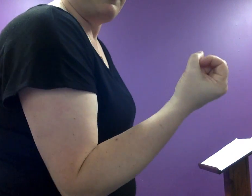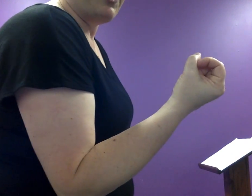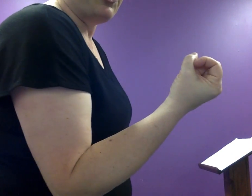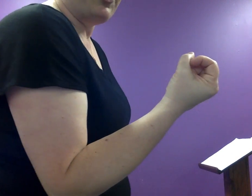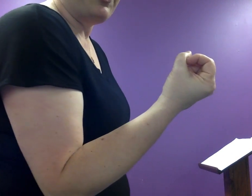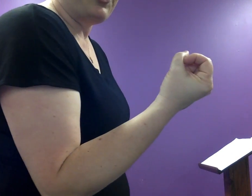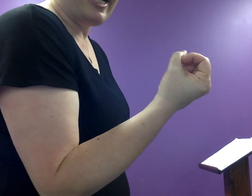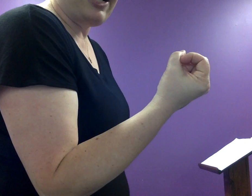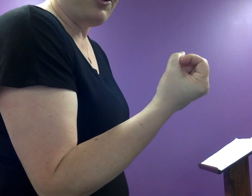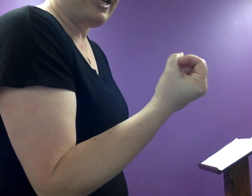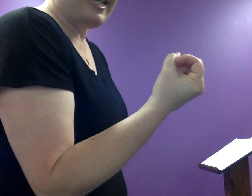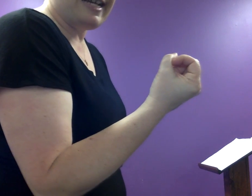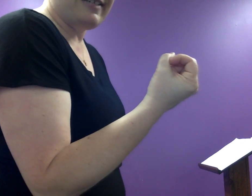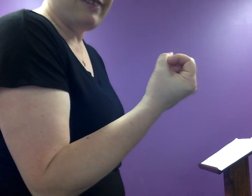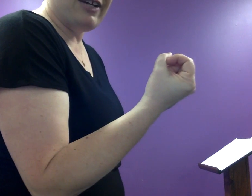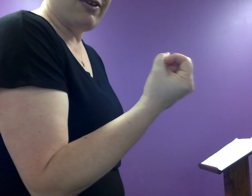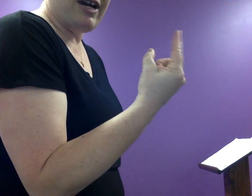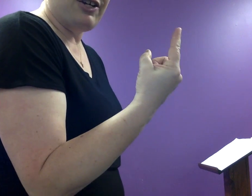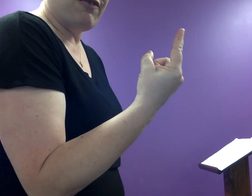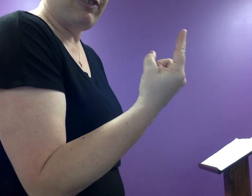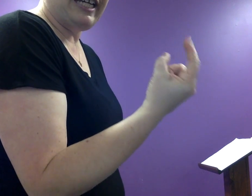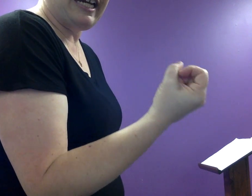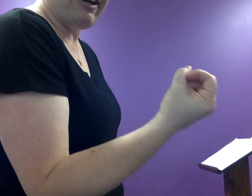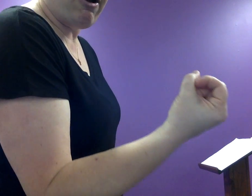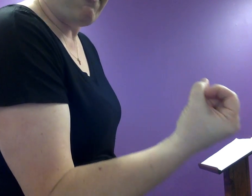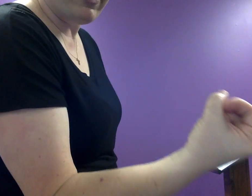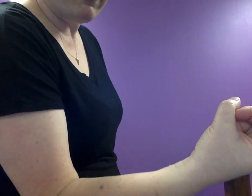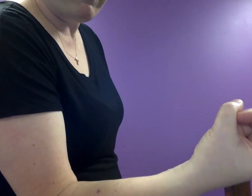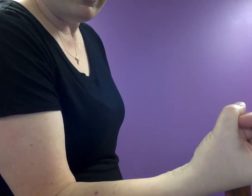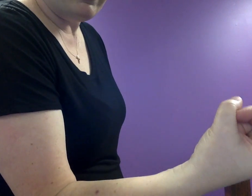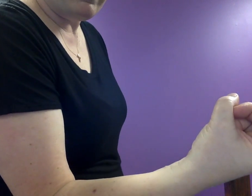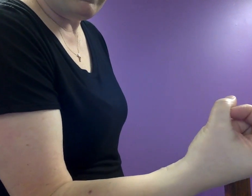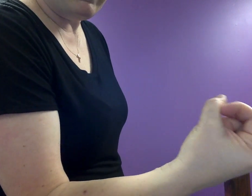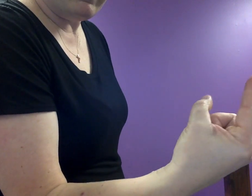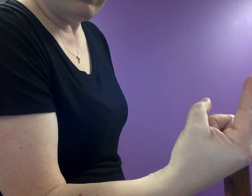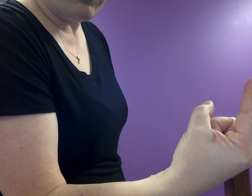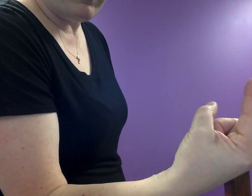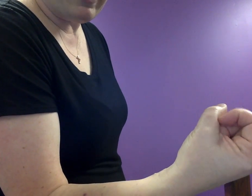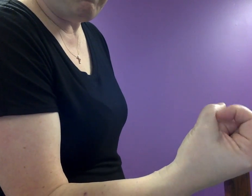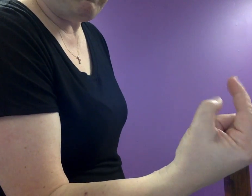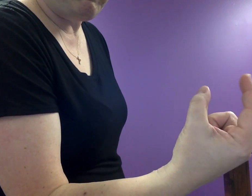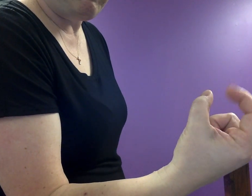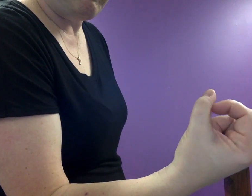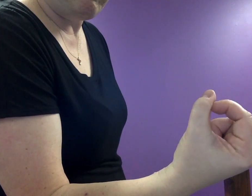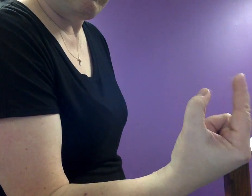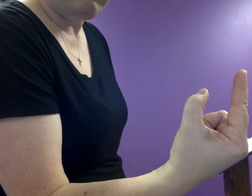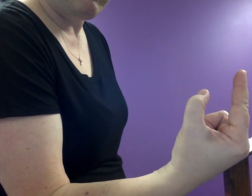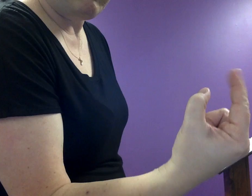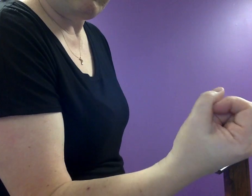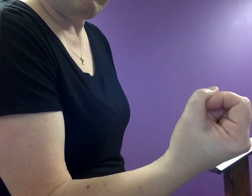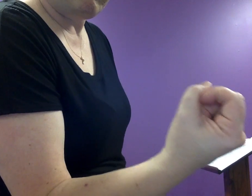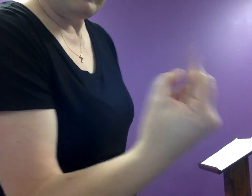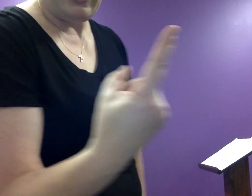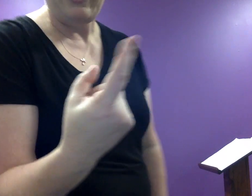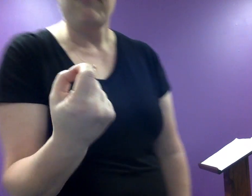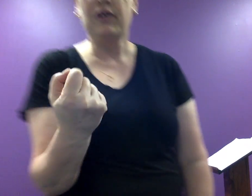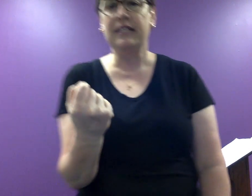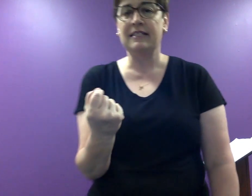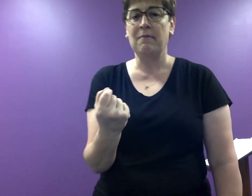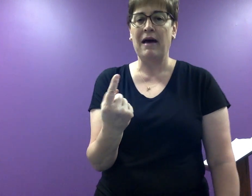what you're doing is you're taking your index finger and you're flicking it off of your thumb. And it really doesn't matter